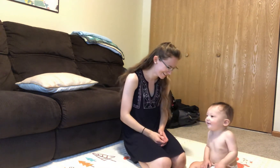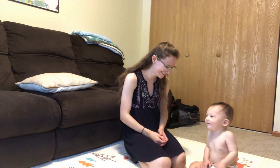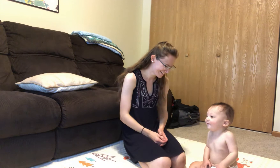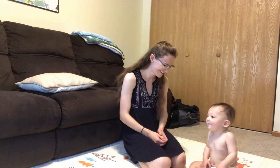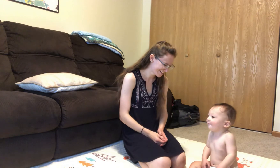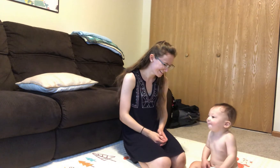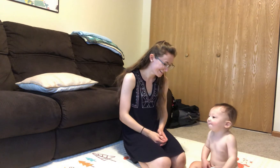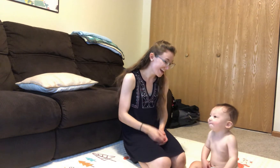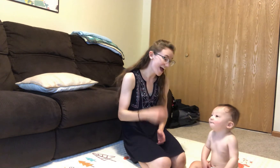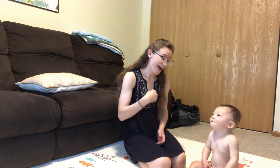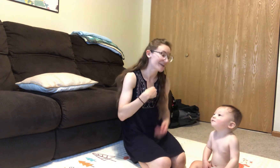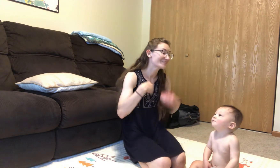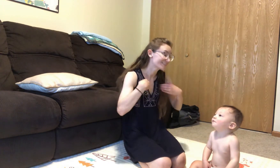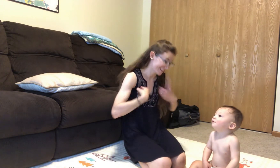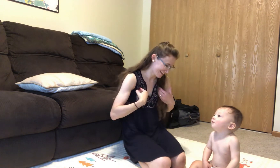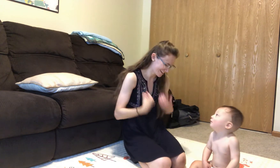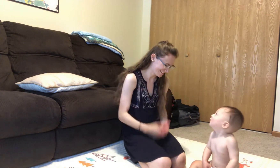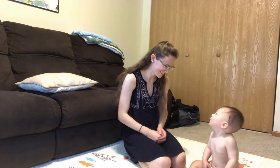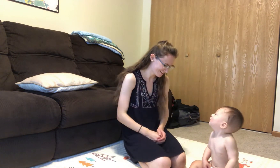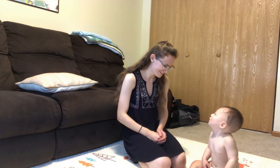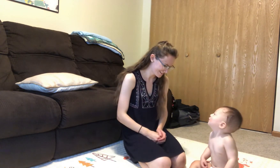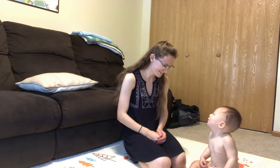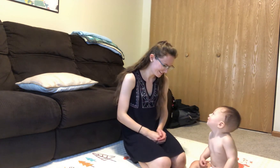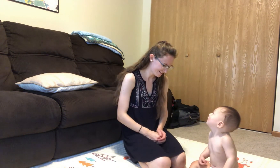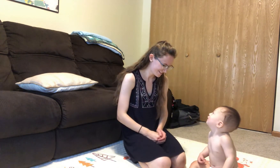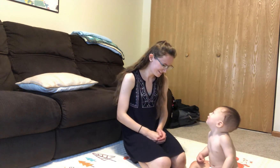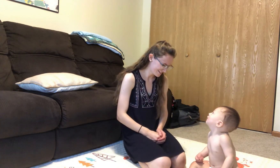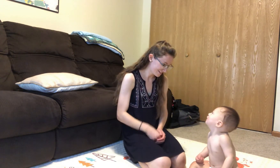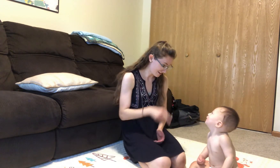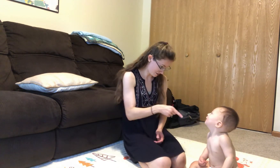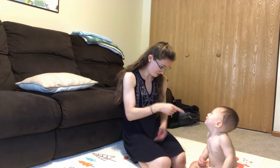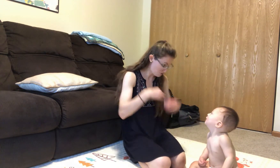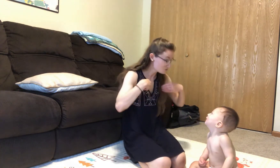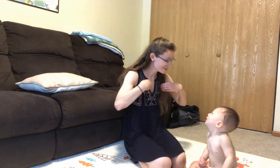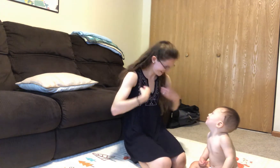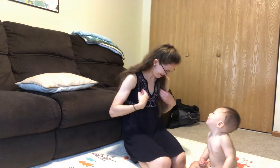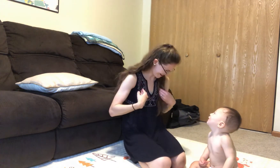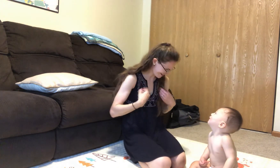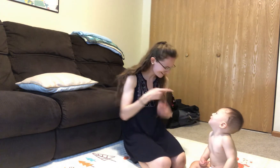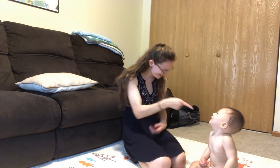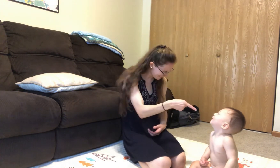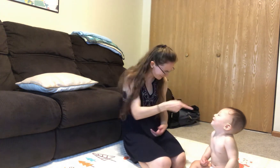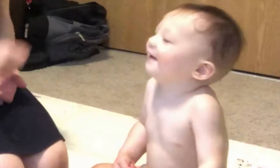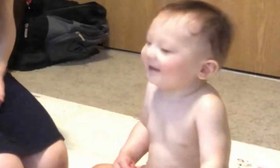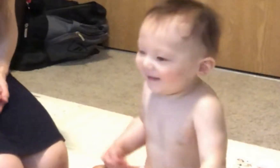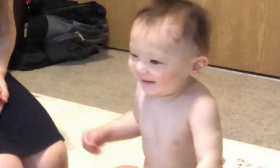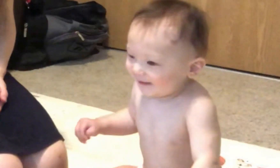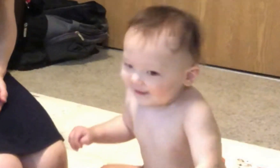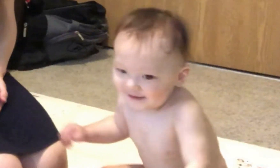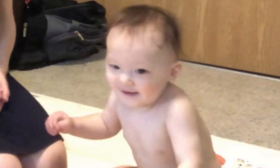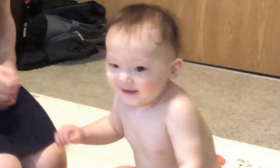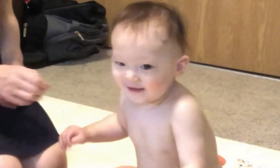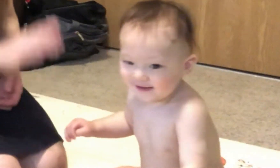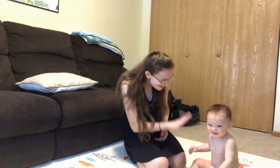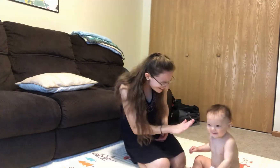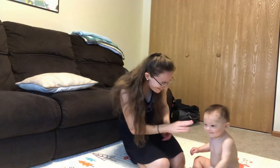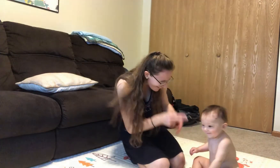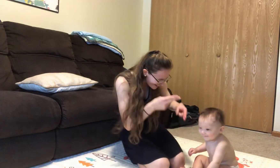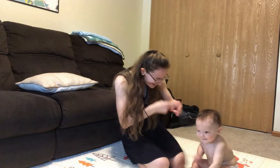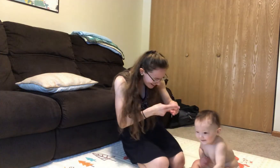it's a parent, a friend, someone else that would be interested in learning sign language, practice with them. That's really helpful because